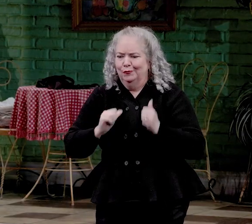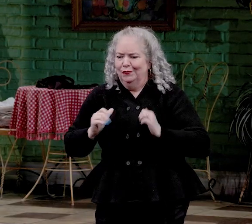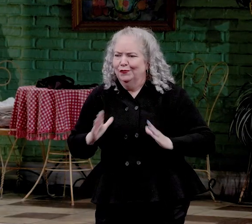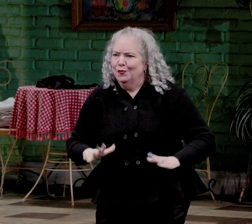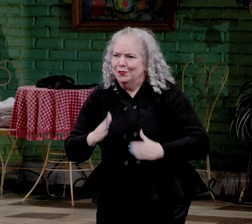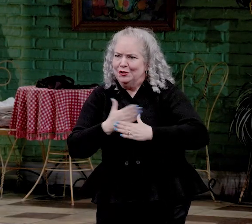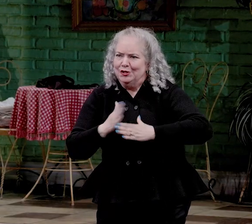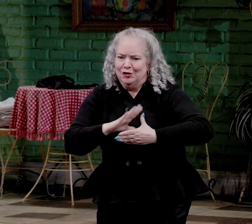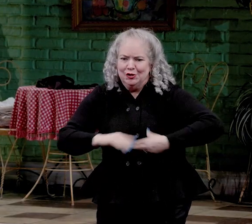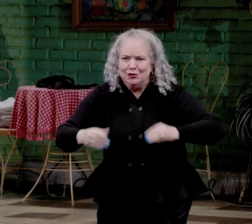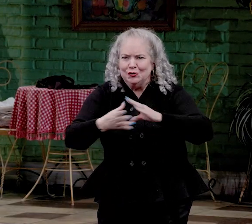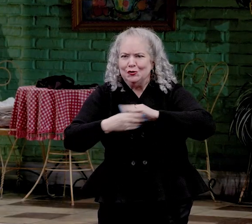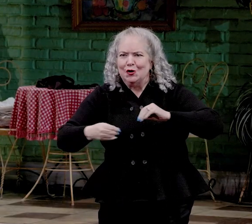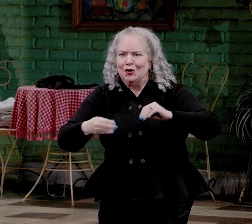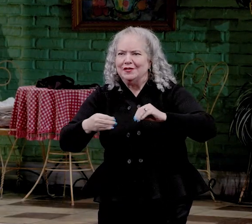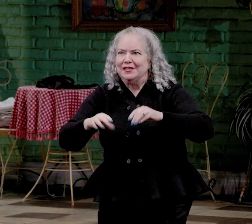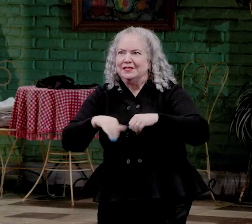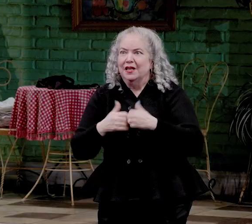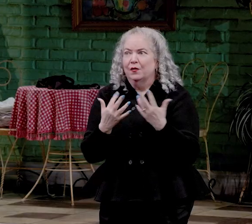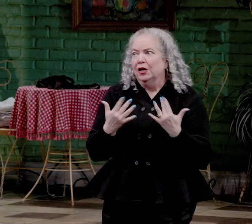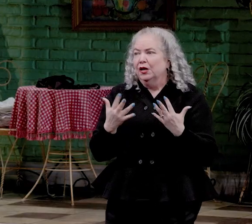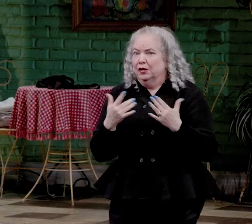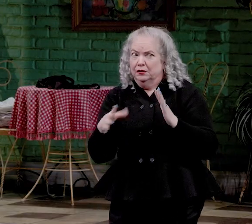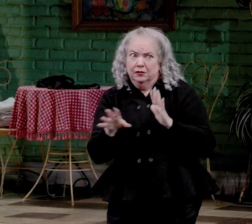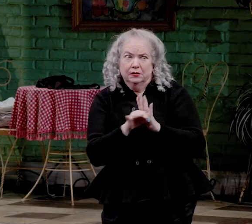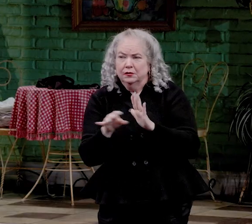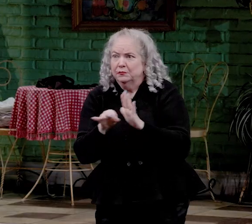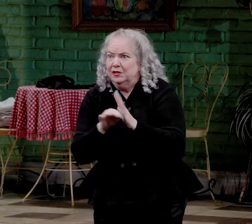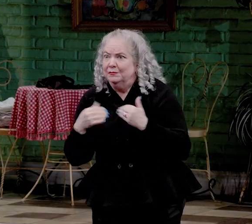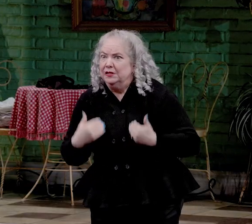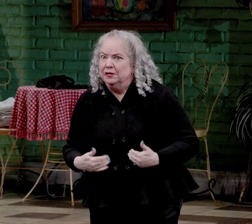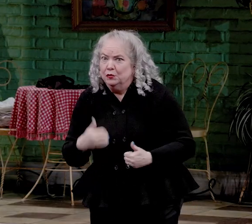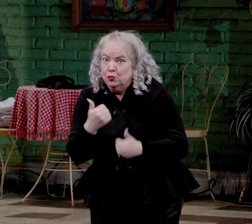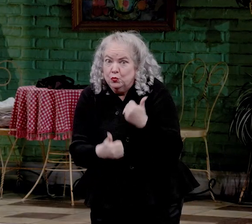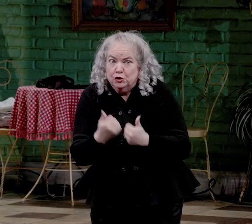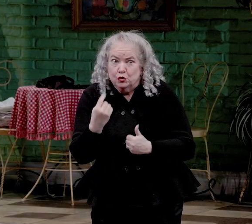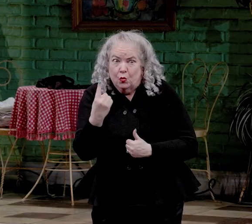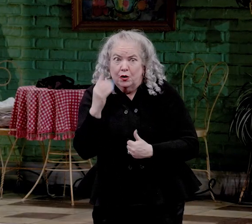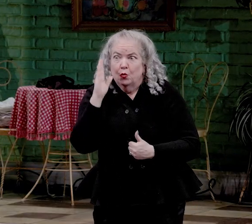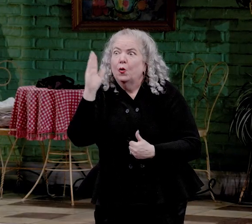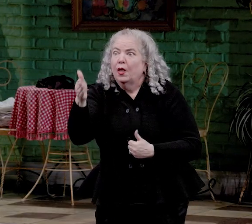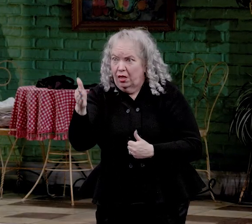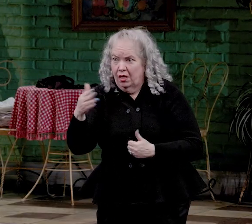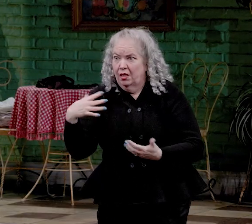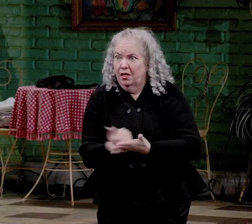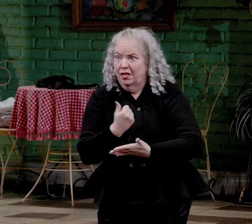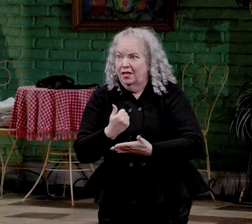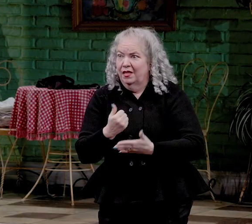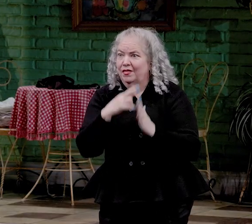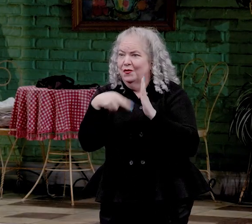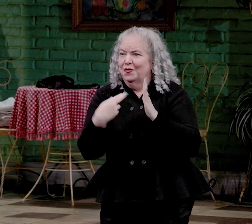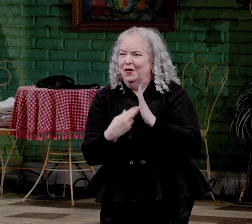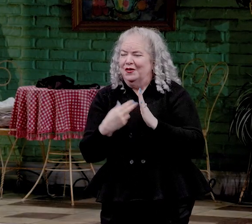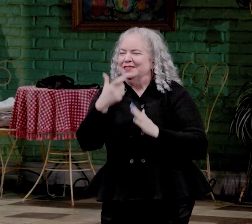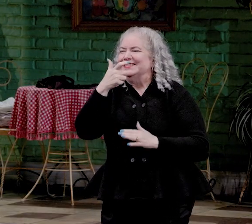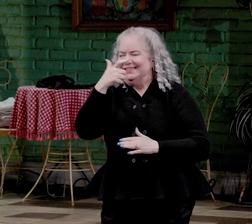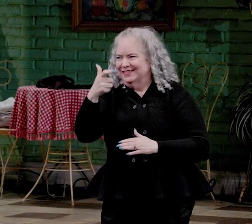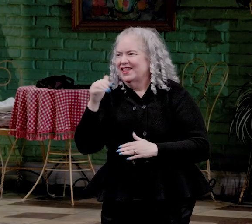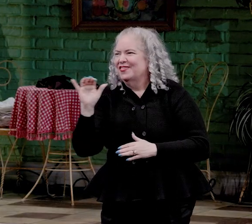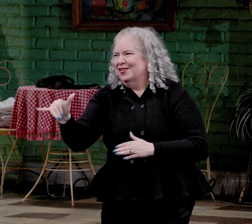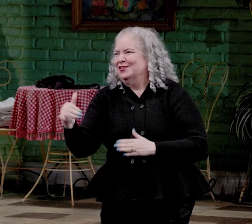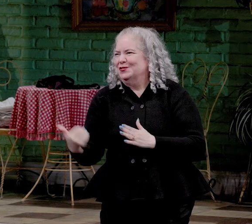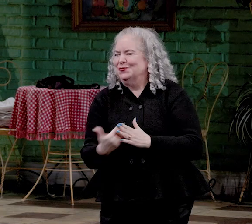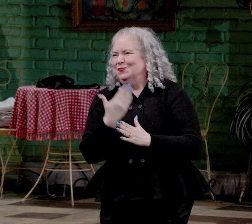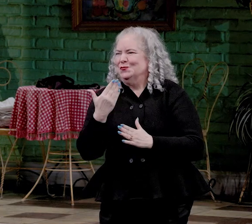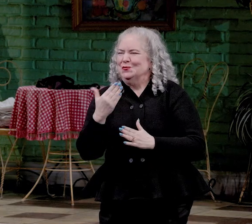and ambitions as they vie to be cast. But which of them has what it takes? Find out in this toe-tapping musical featuring